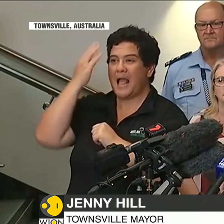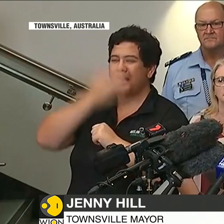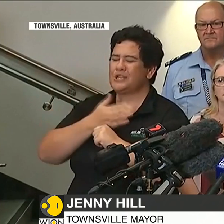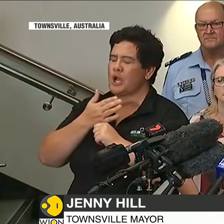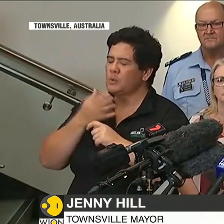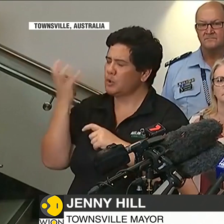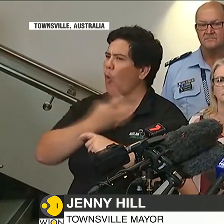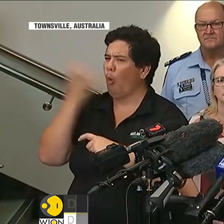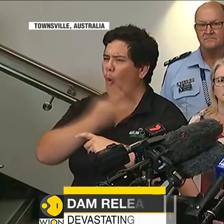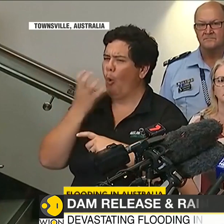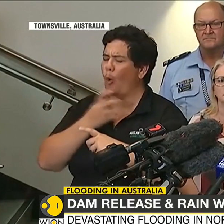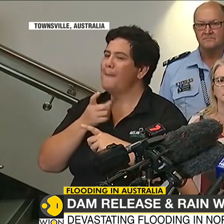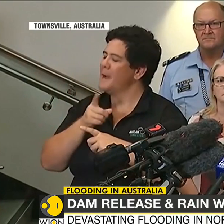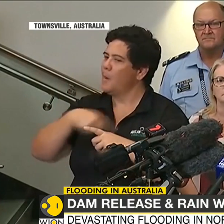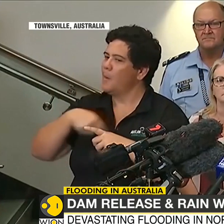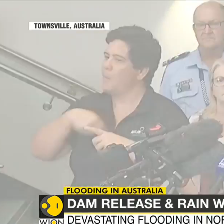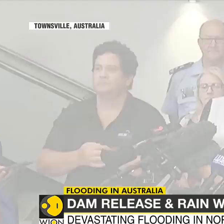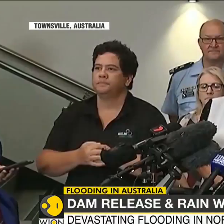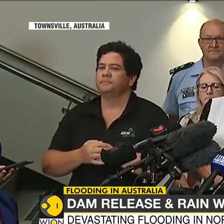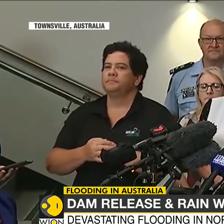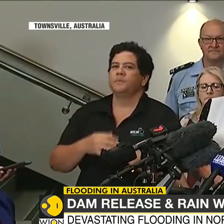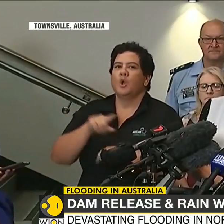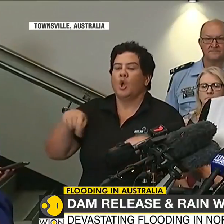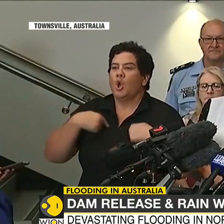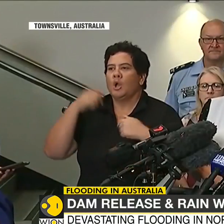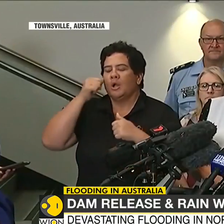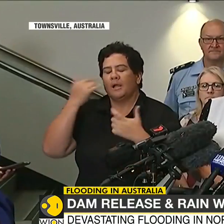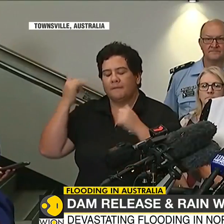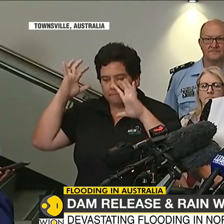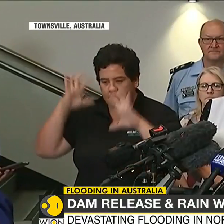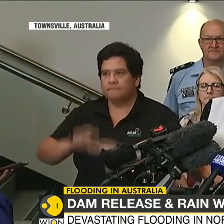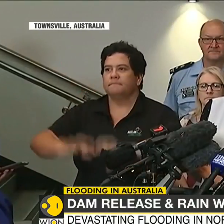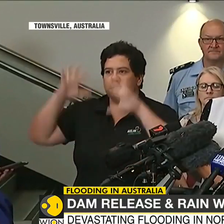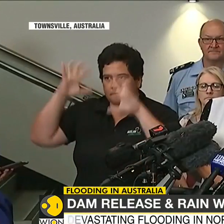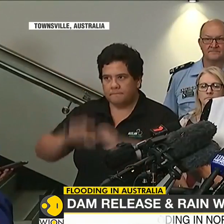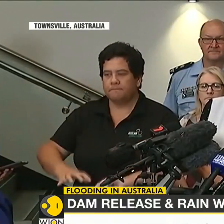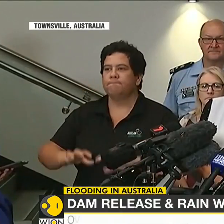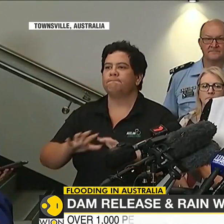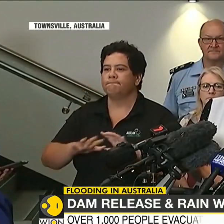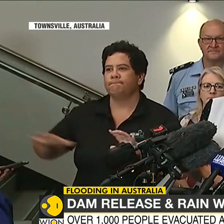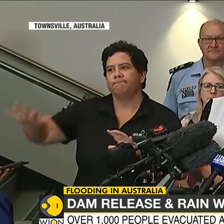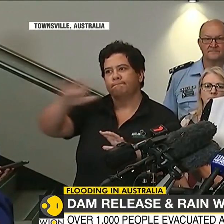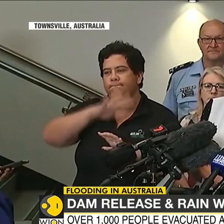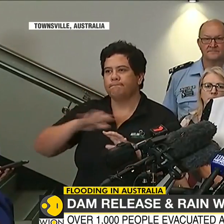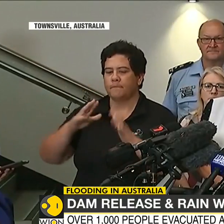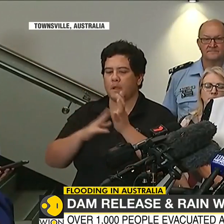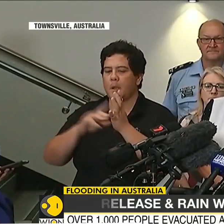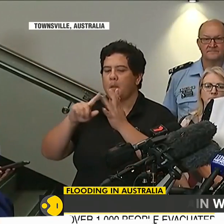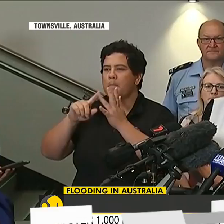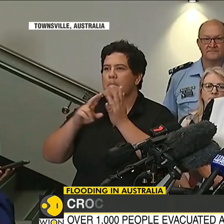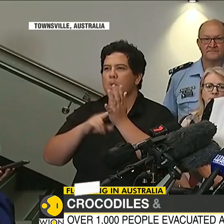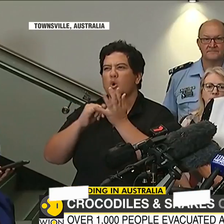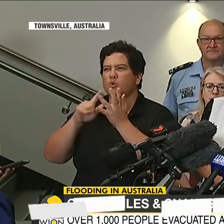rough, but everyone pulled together. As we know, there is still heavy rainfall across this area. This monsoonal